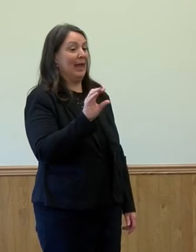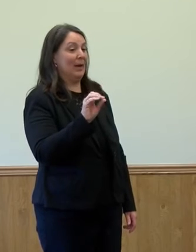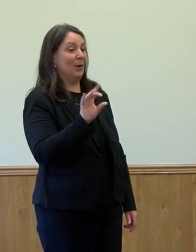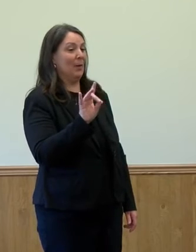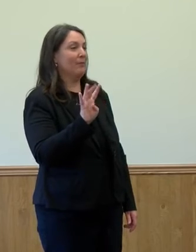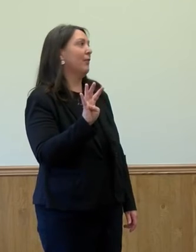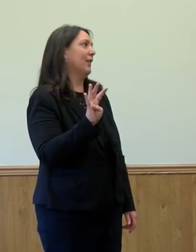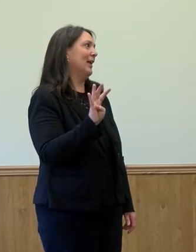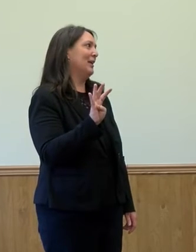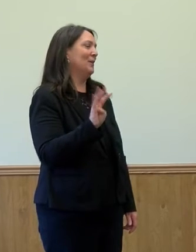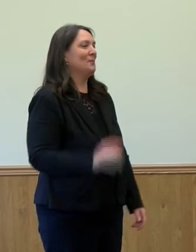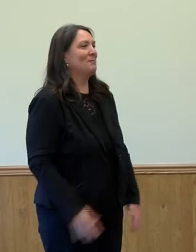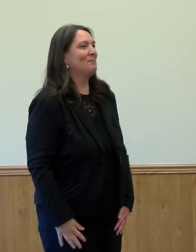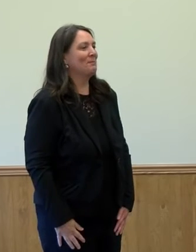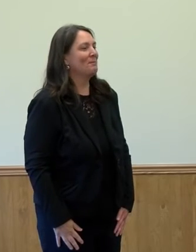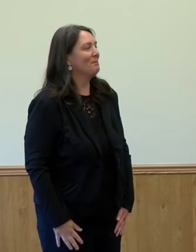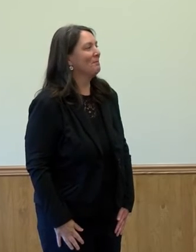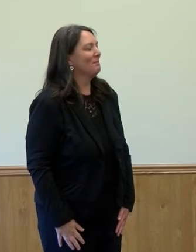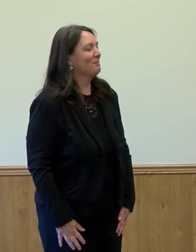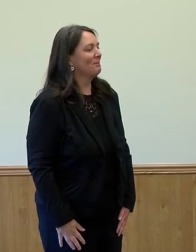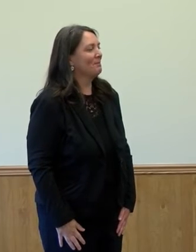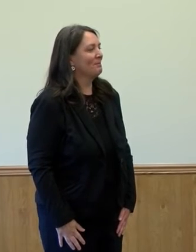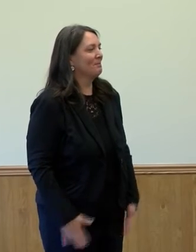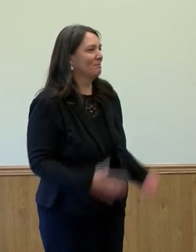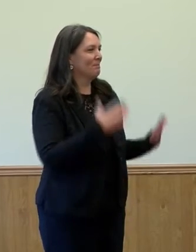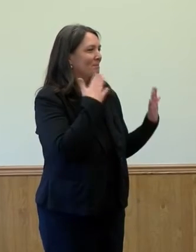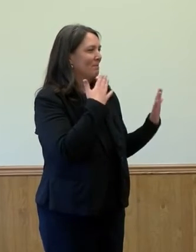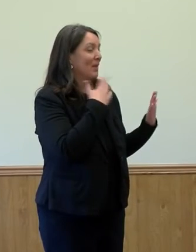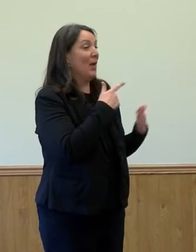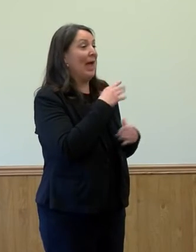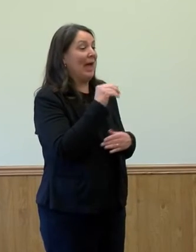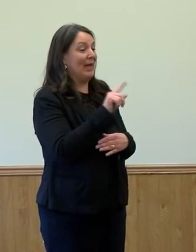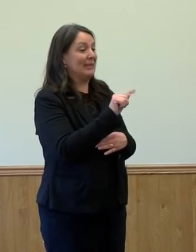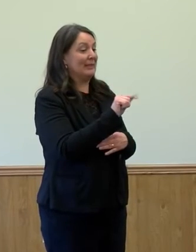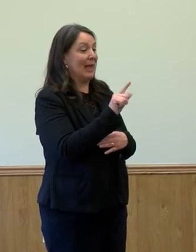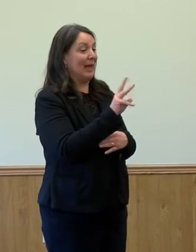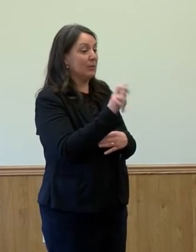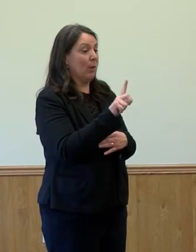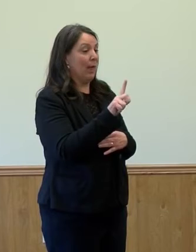309-671-8084. Thank you. You're welcome. In Tazewell and Woodford County, is